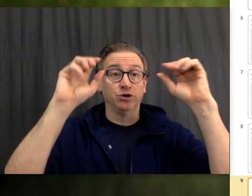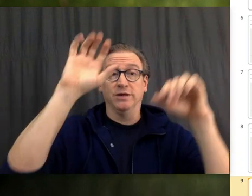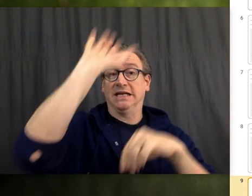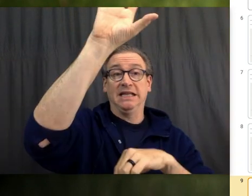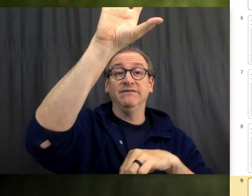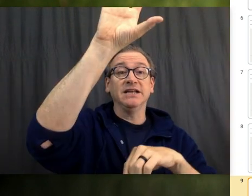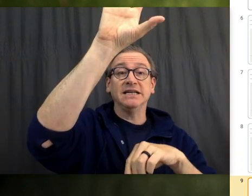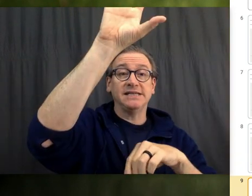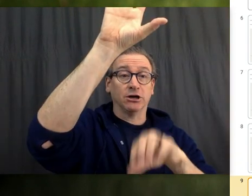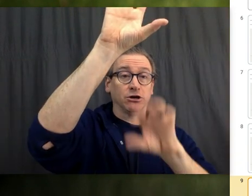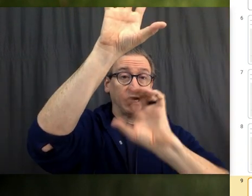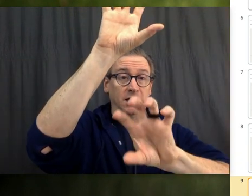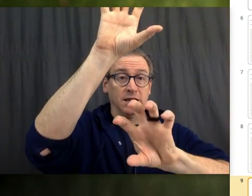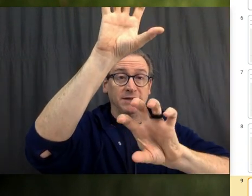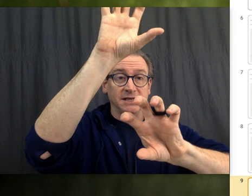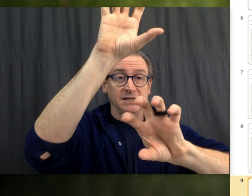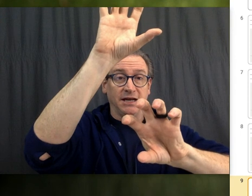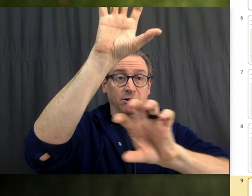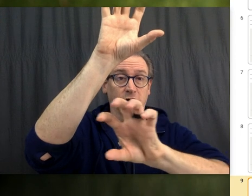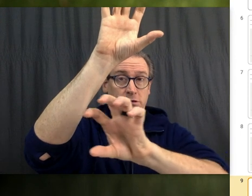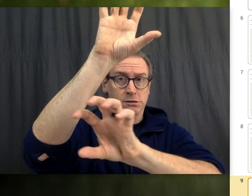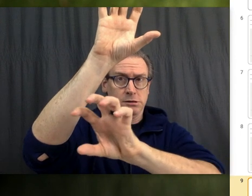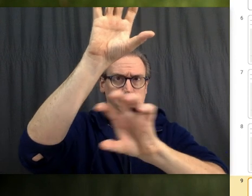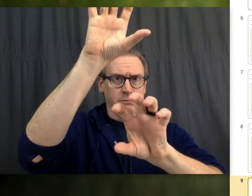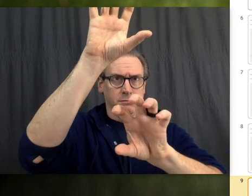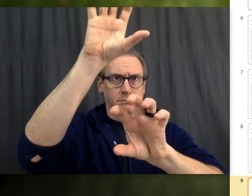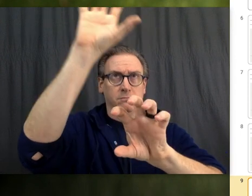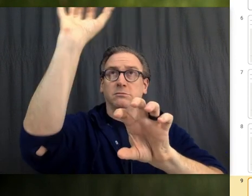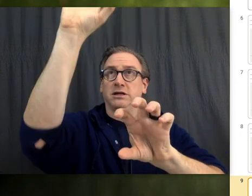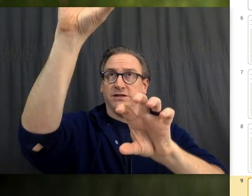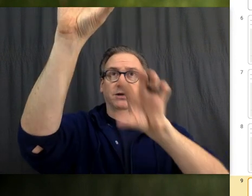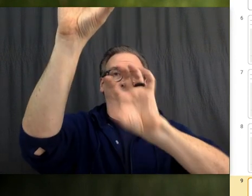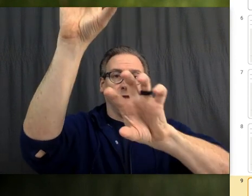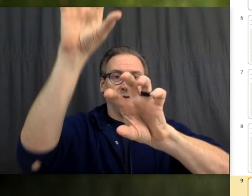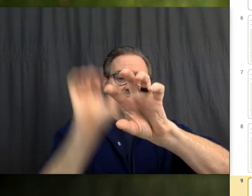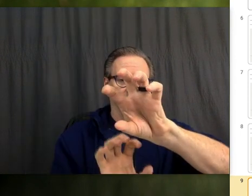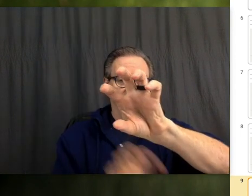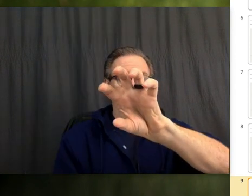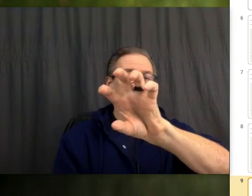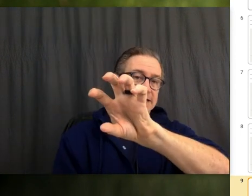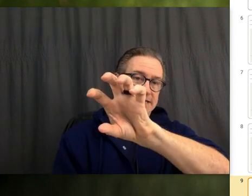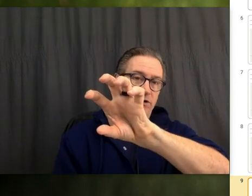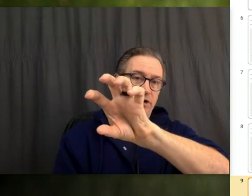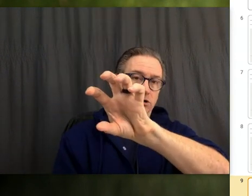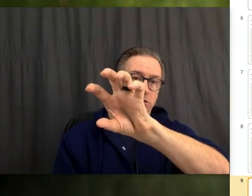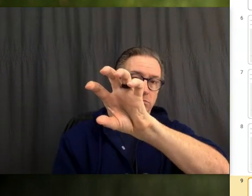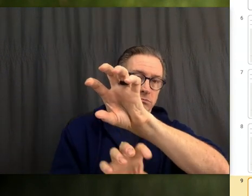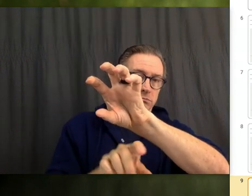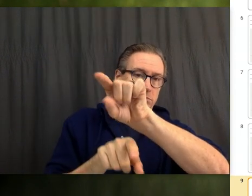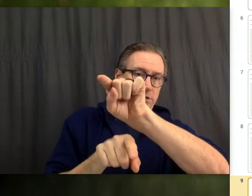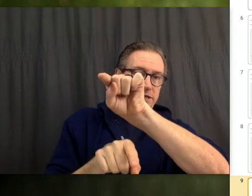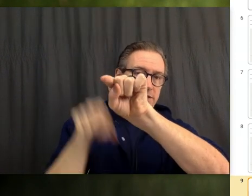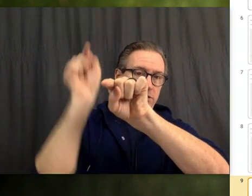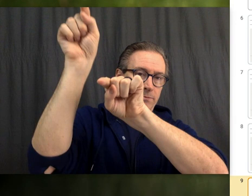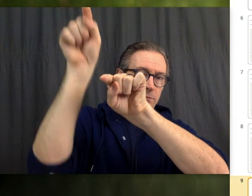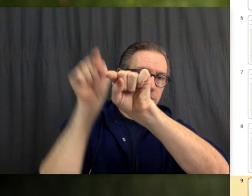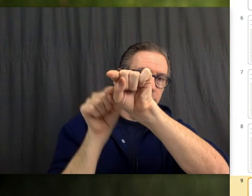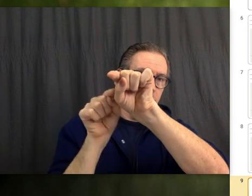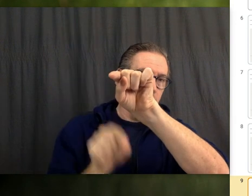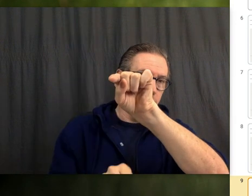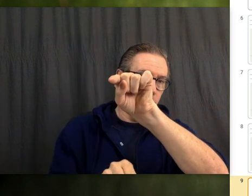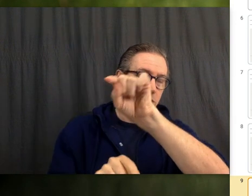told you that Cleveland is here and Columbus is here, Cleveland's here, Columbus is here, and Cincinnati's down here. Can't see. Okay,